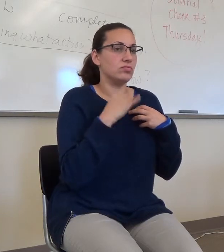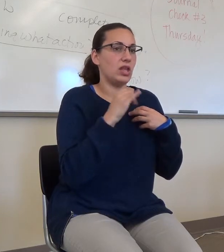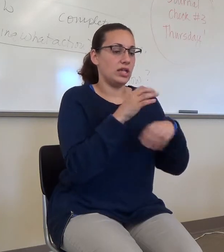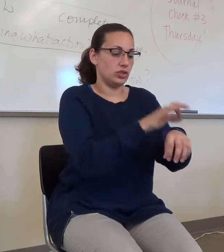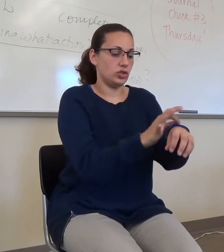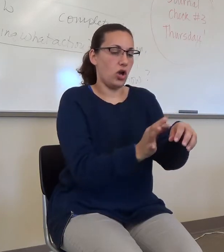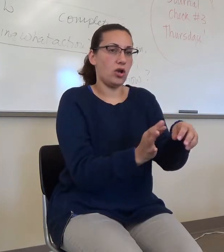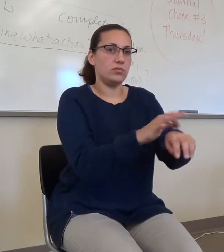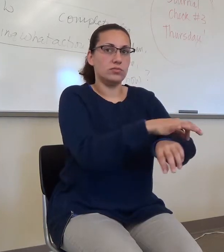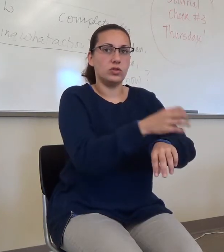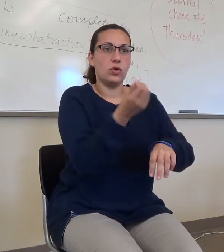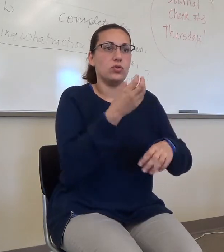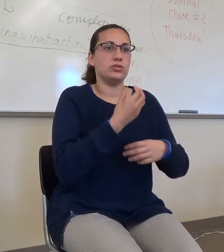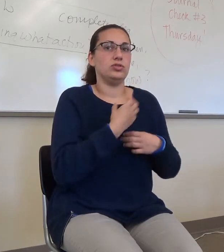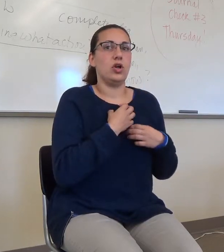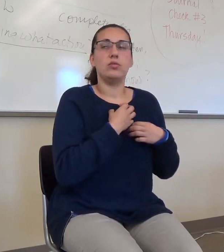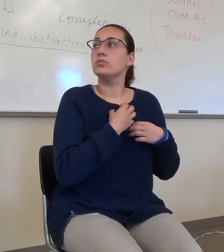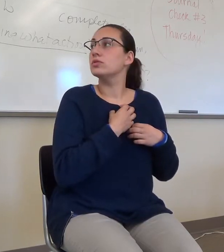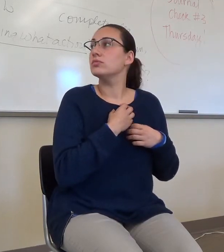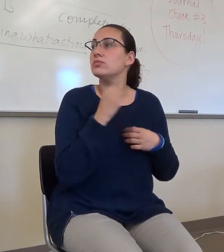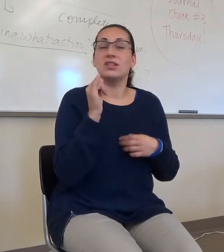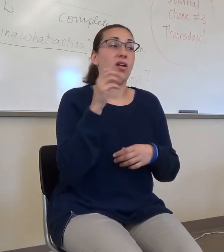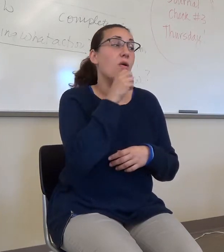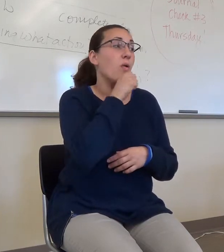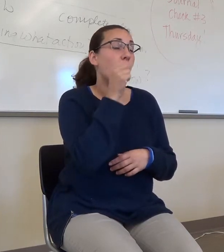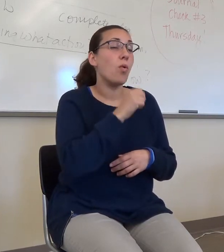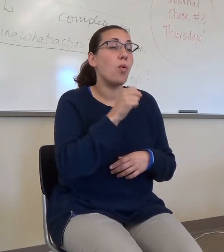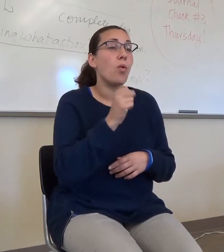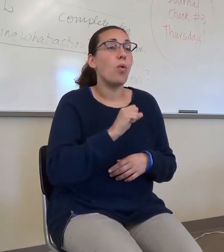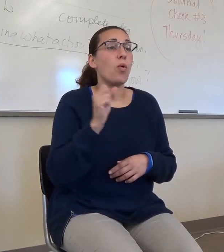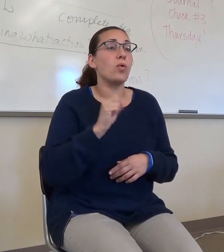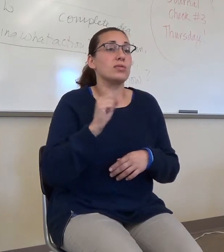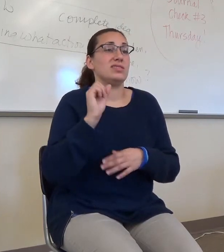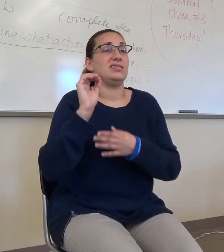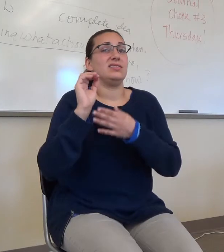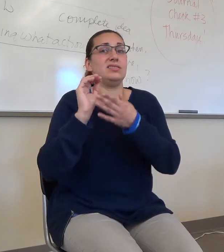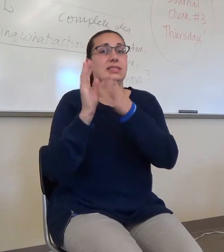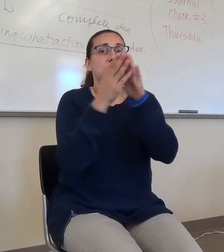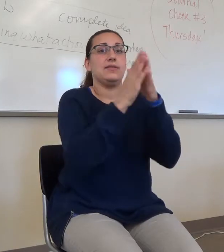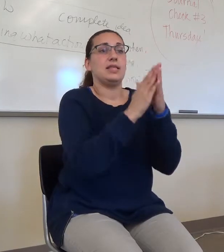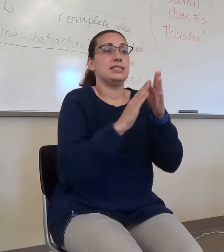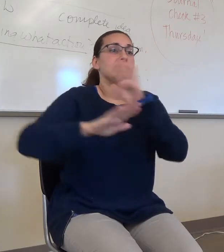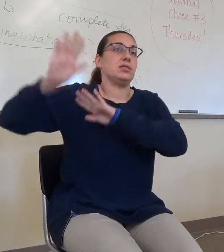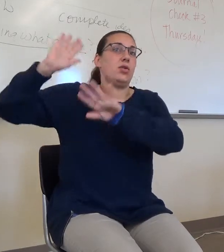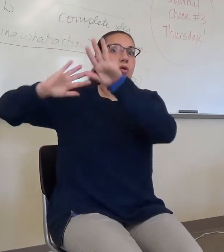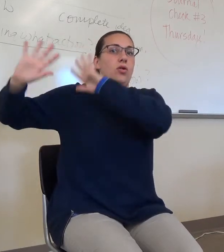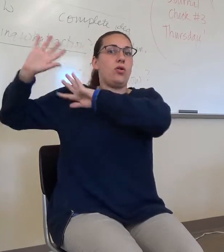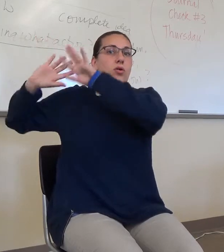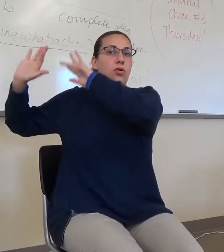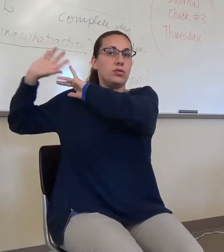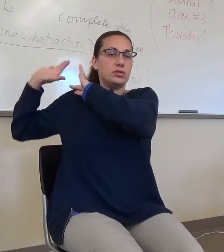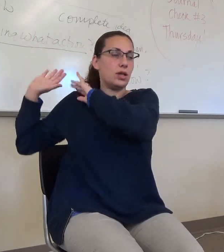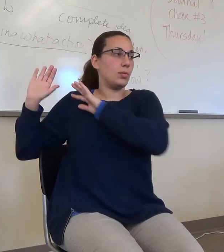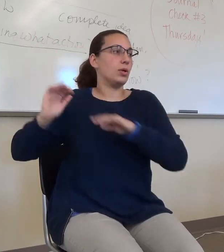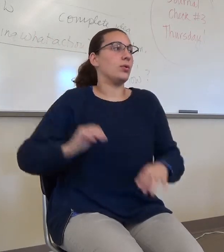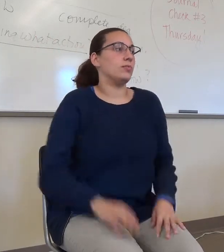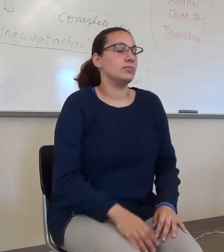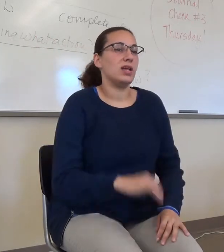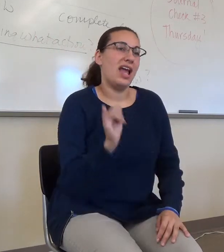Yeah, so these are ancient societies, back to our old wives' tales. This is where a lot of these ideas